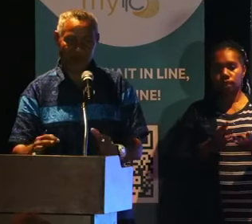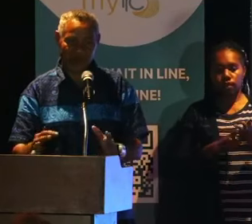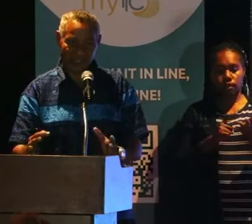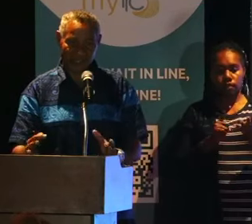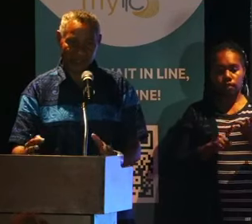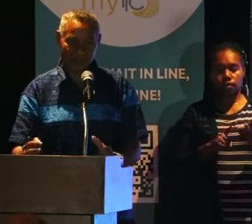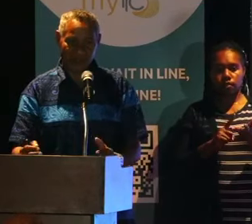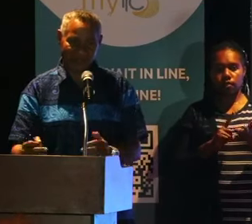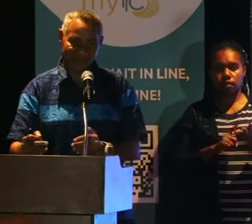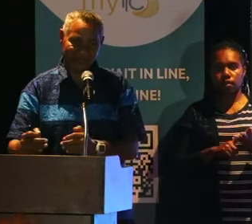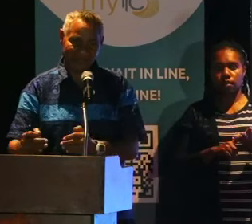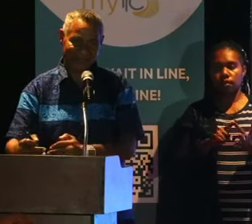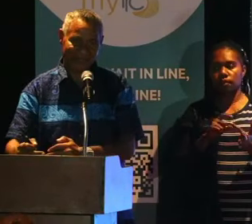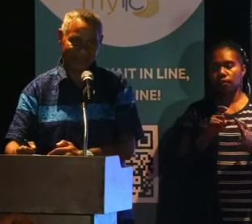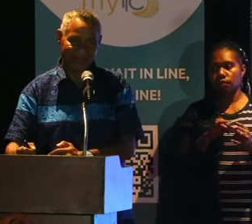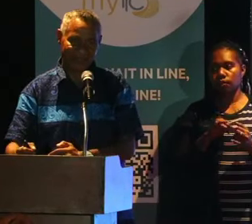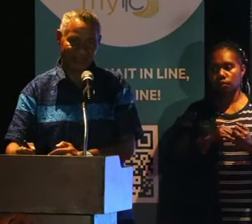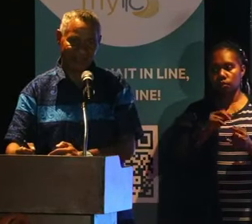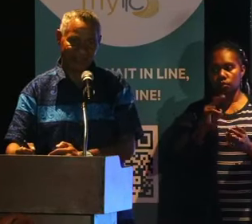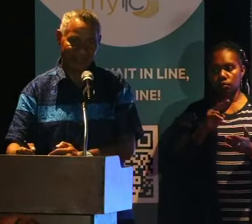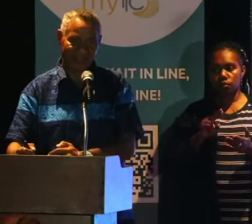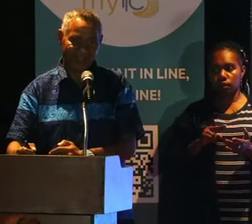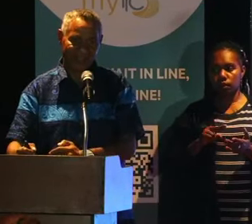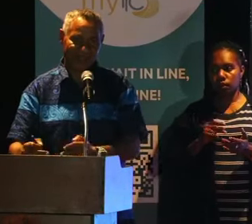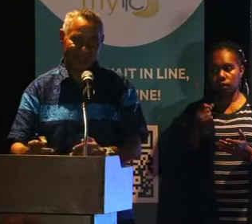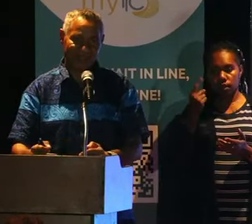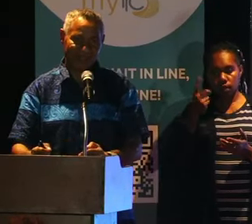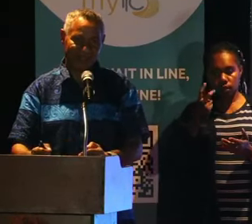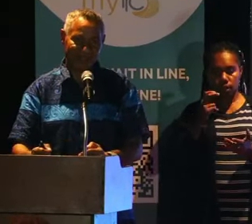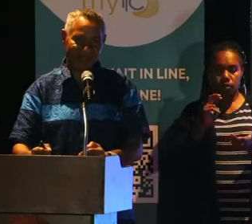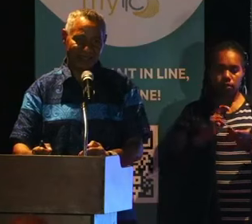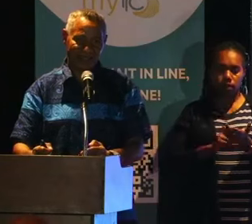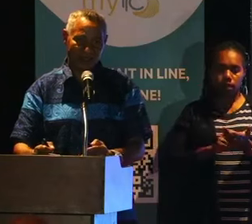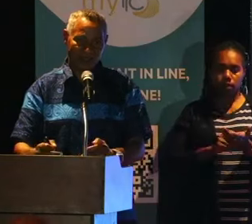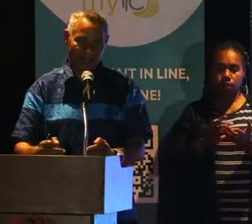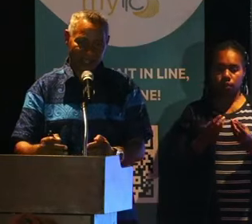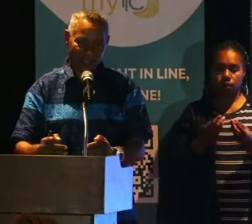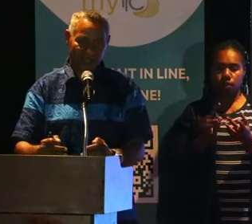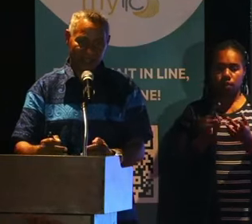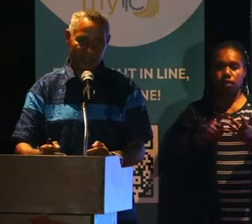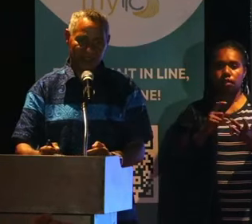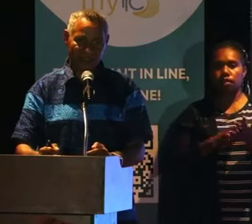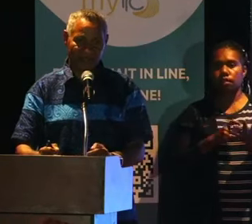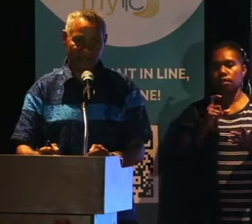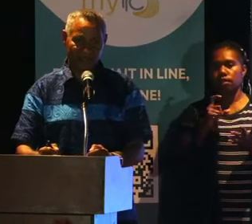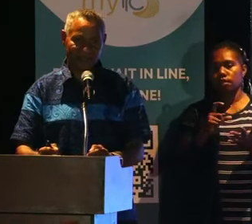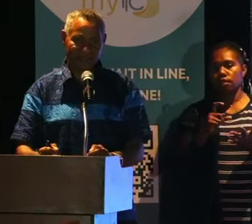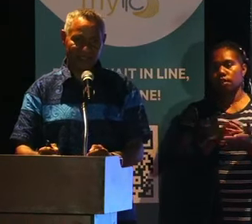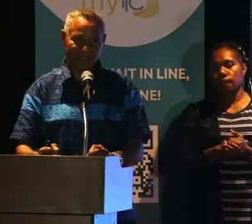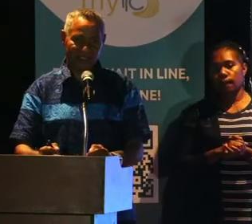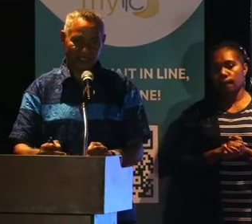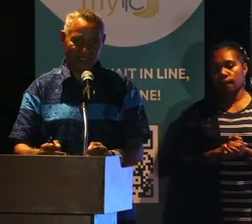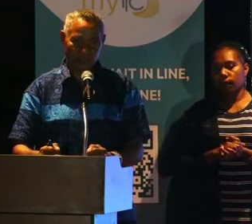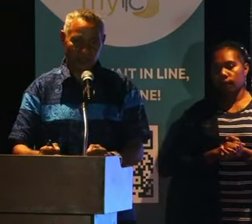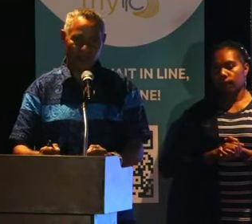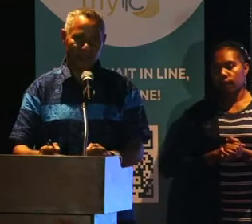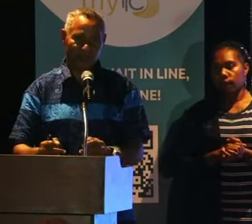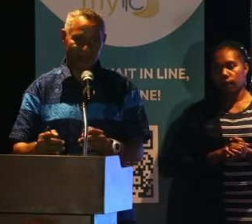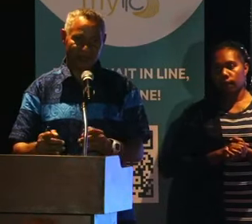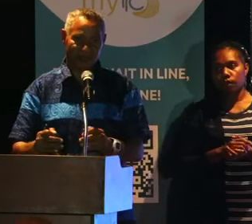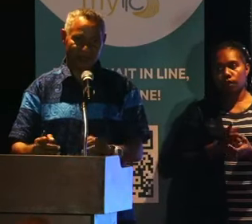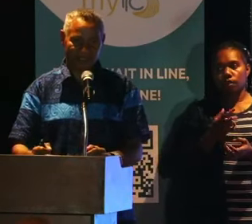to mobilize your people, get registered, and then after issuing a certificate,